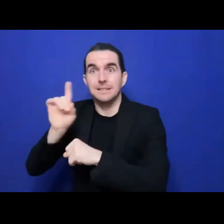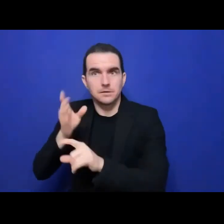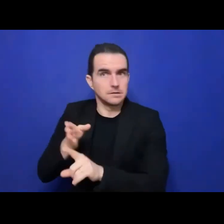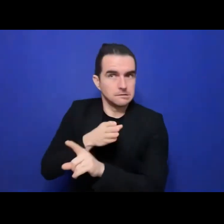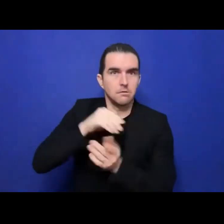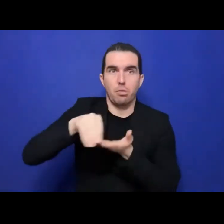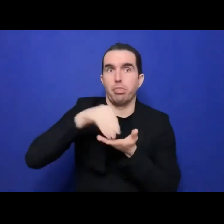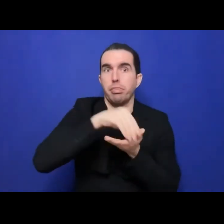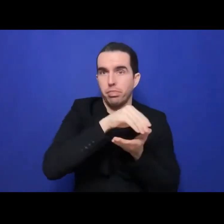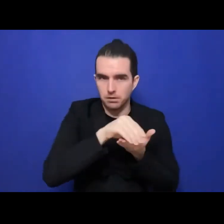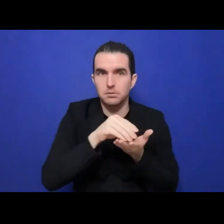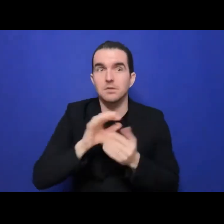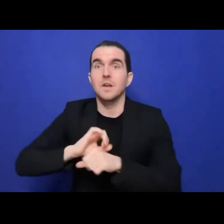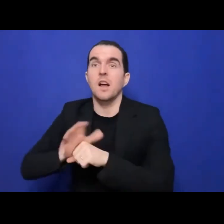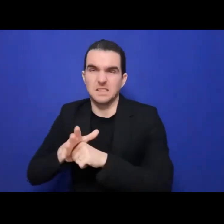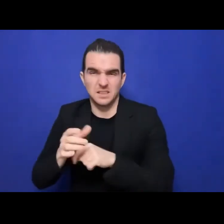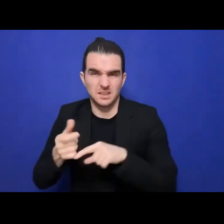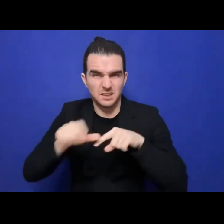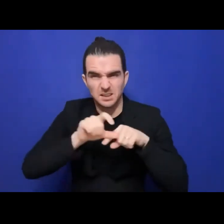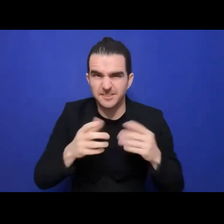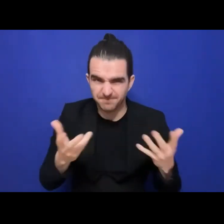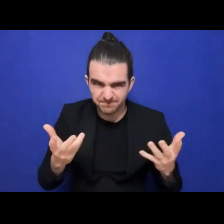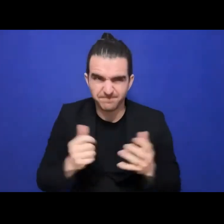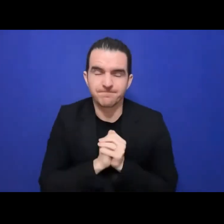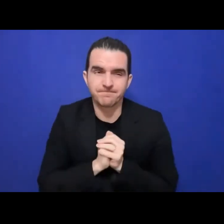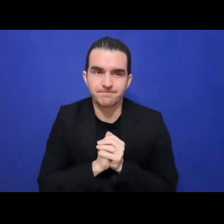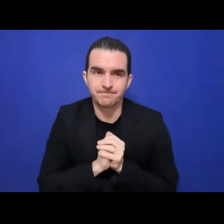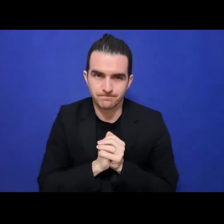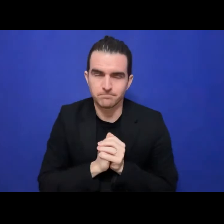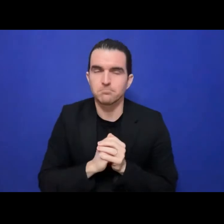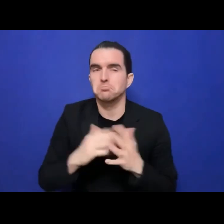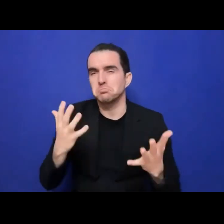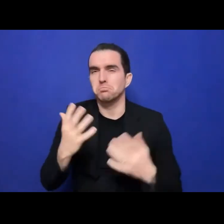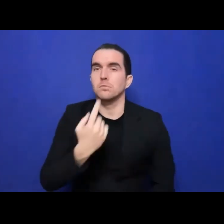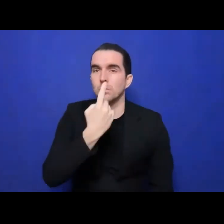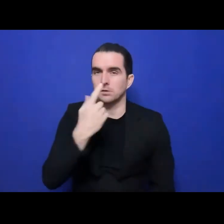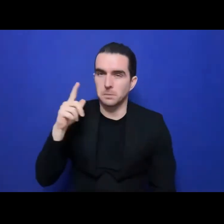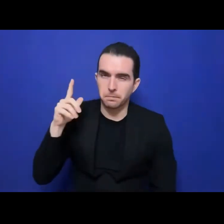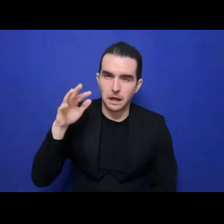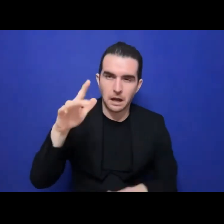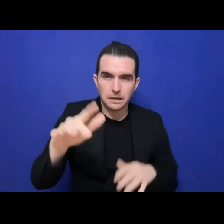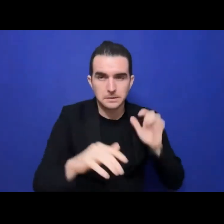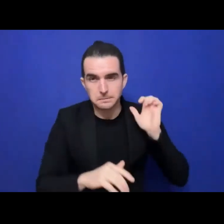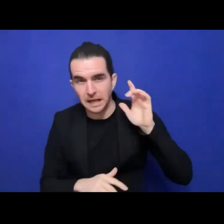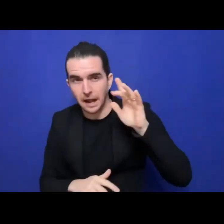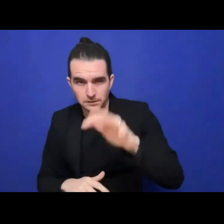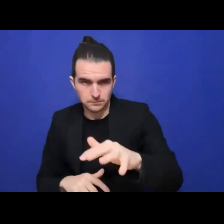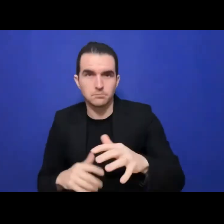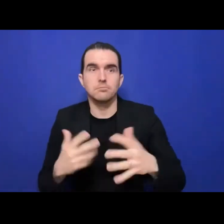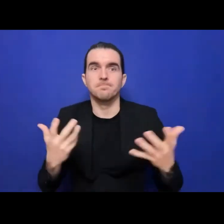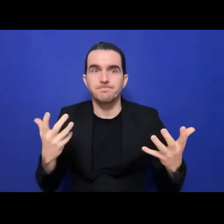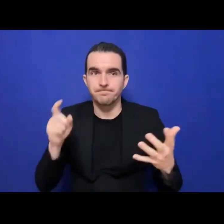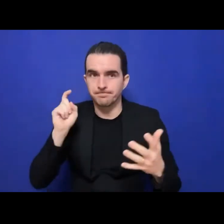the WHO triple billion target of more than 1 billion people additionally covered